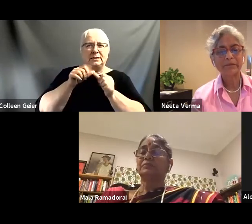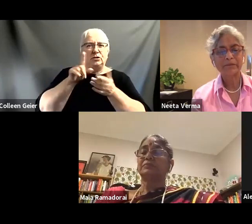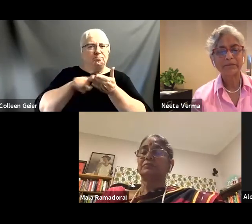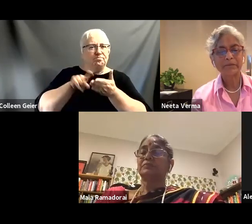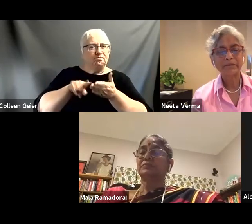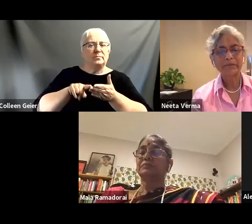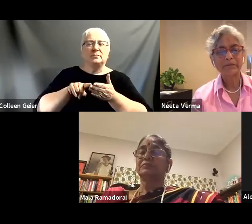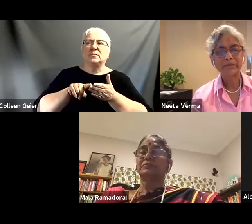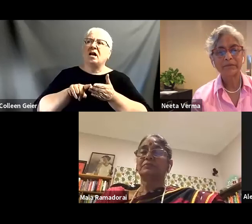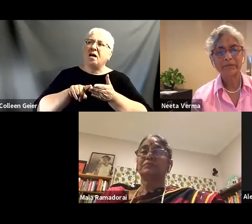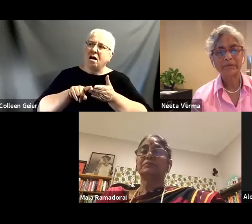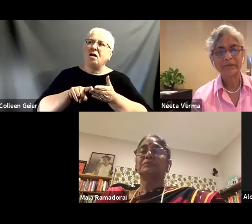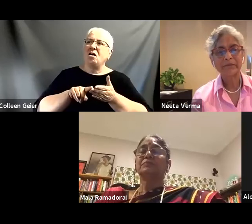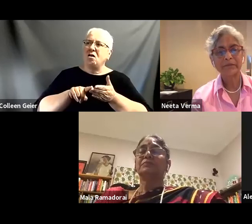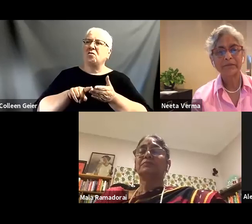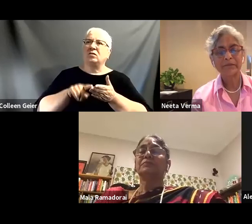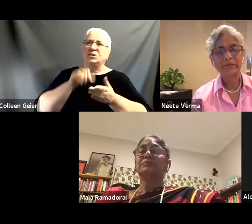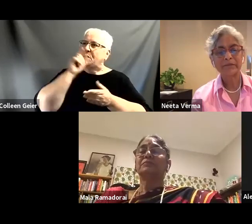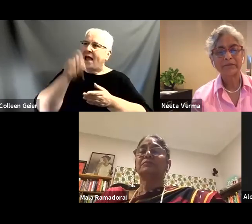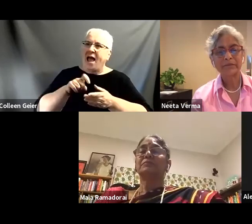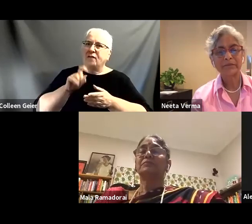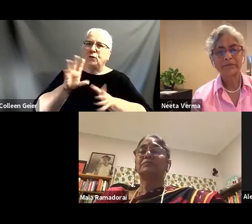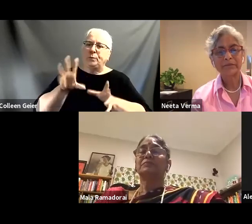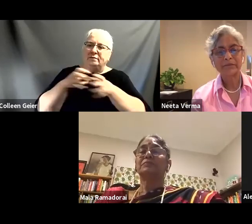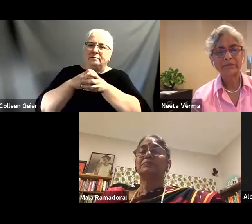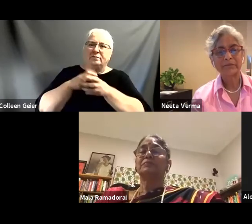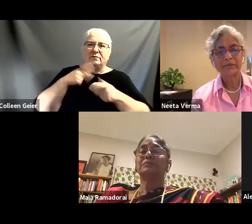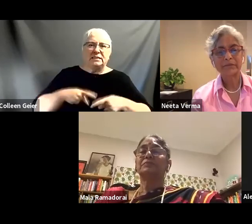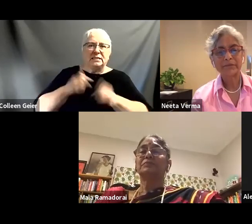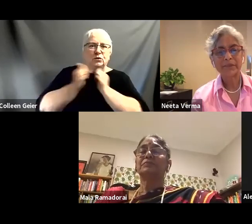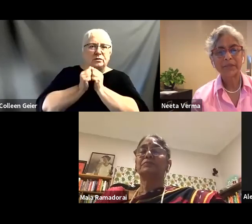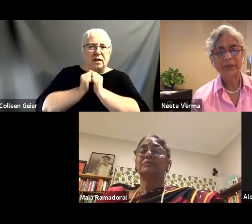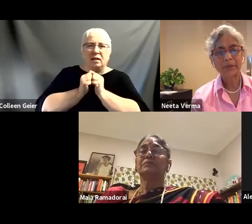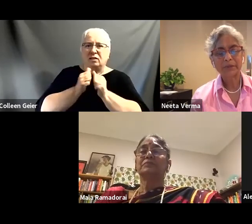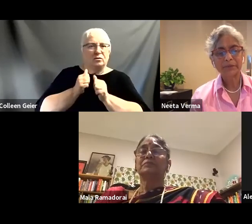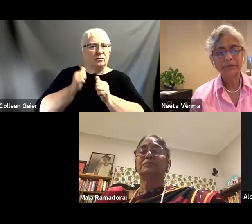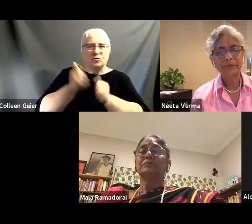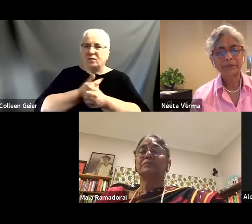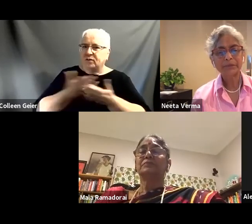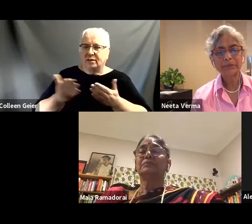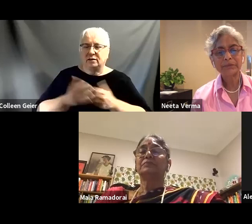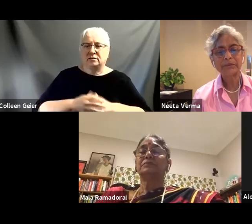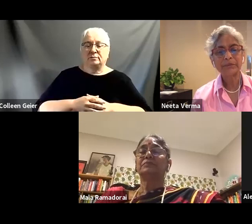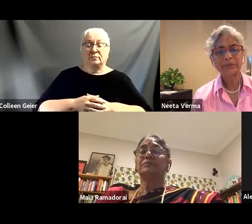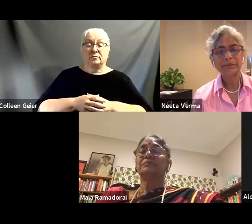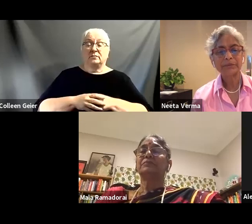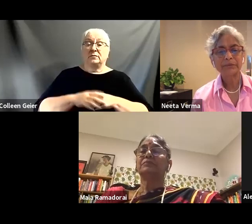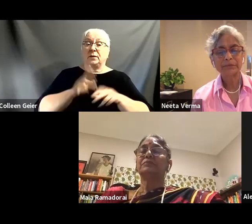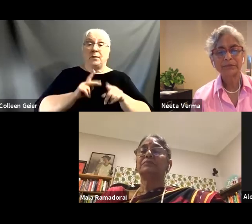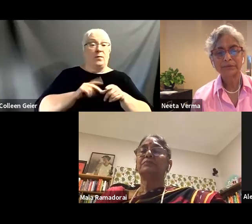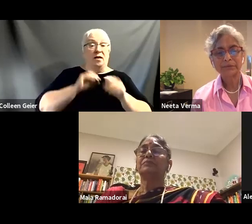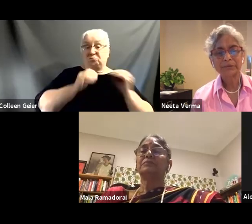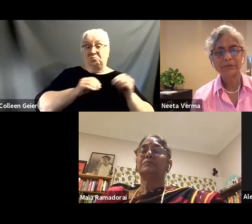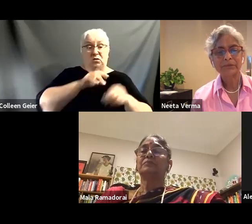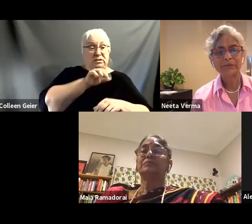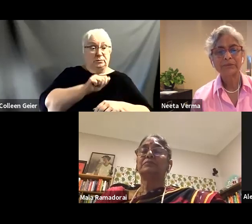now those walls are down, and we need to, as people who are non-disabled, be able to look upon the